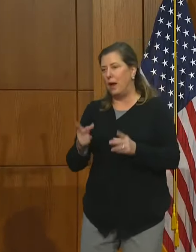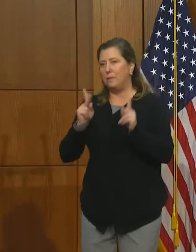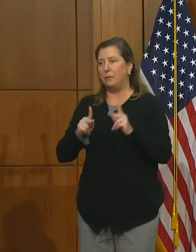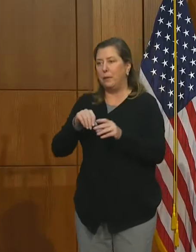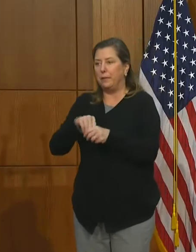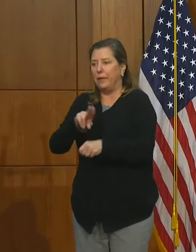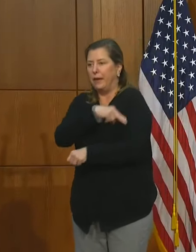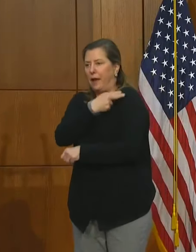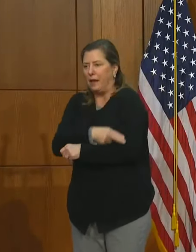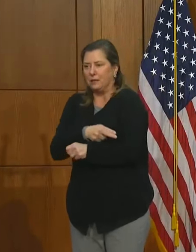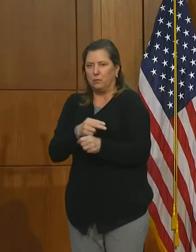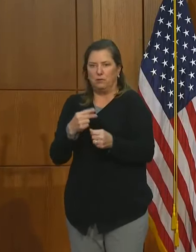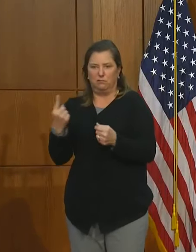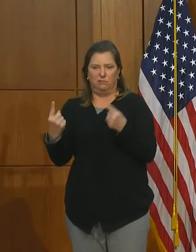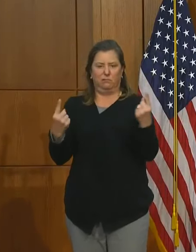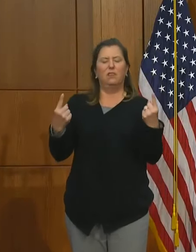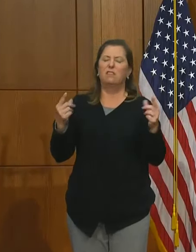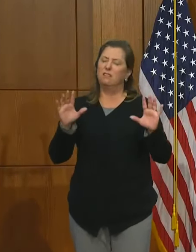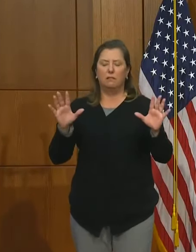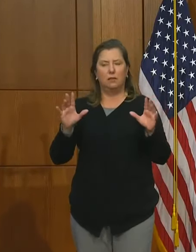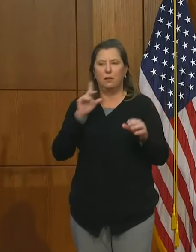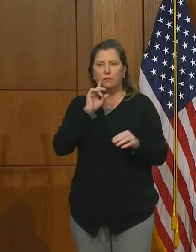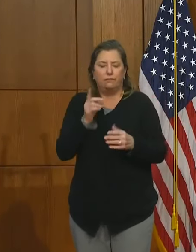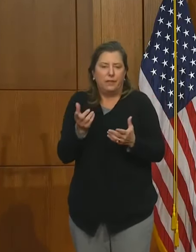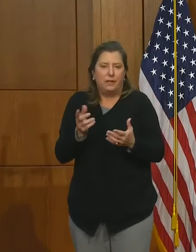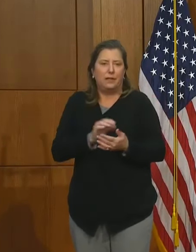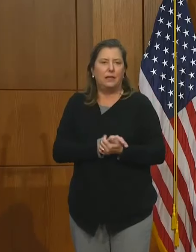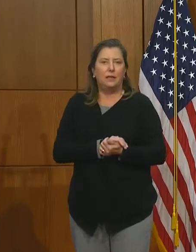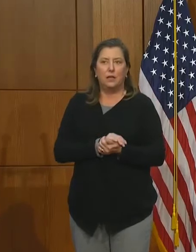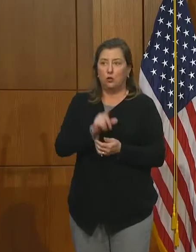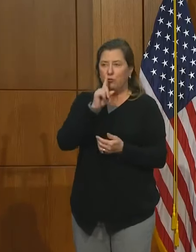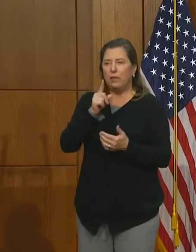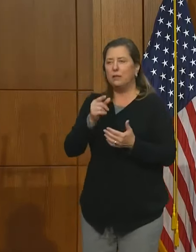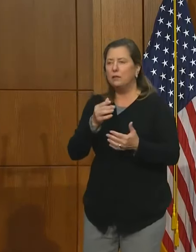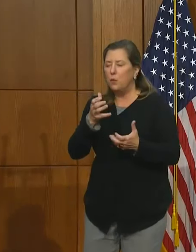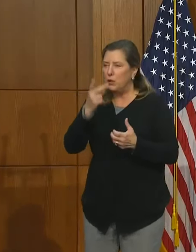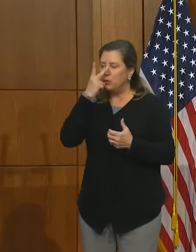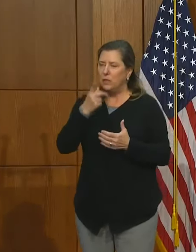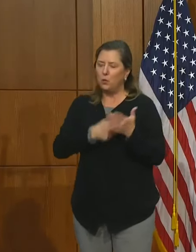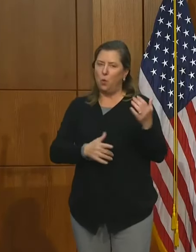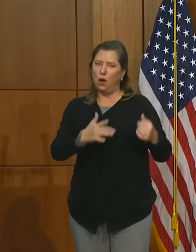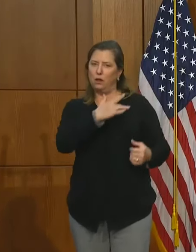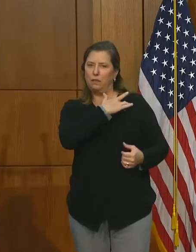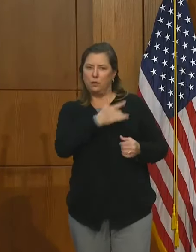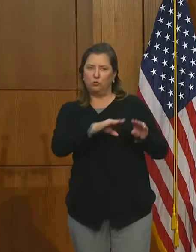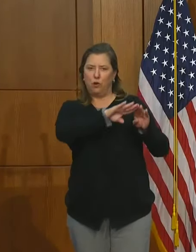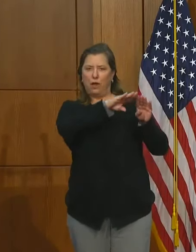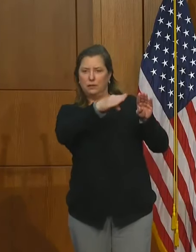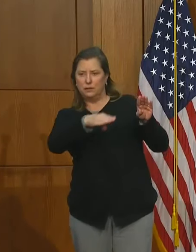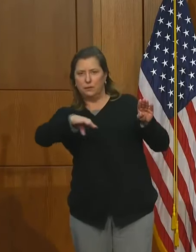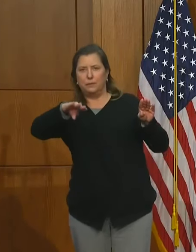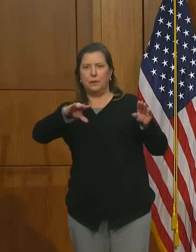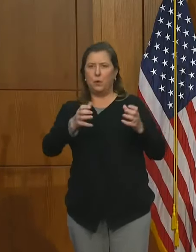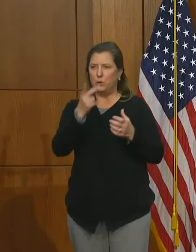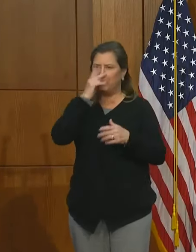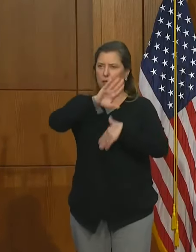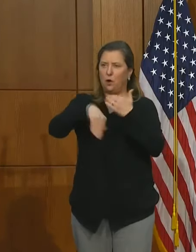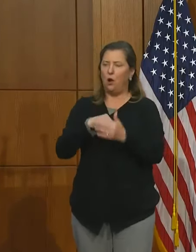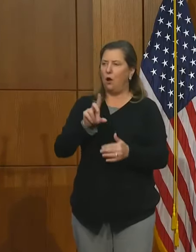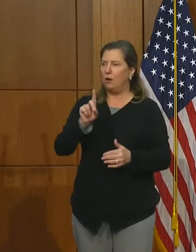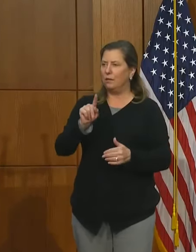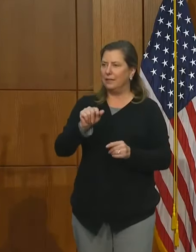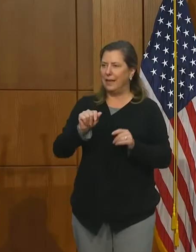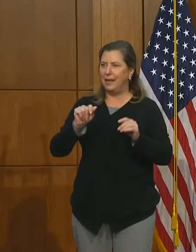in a hospital at any, you know, given moment, but the trends and the whole picture of data together.